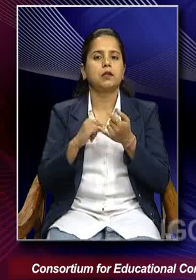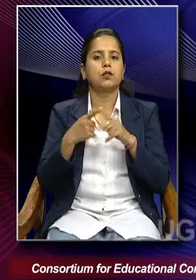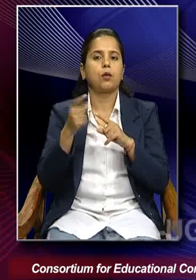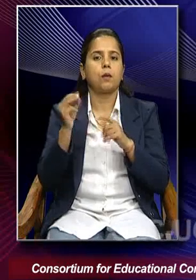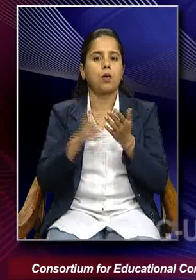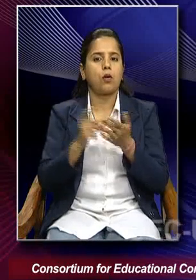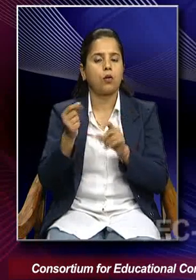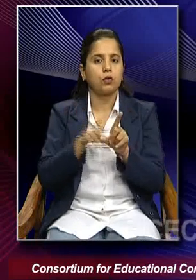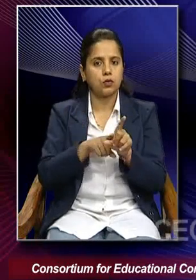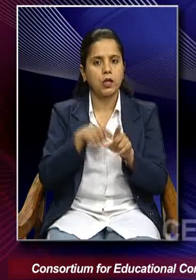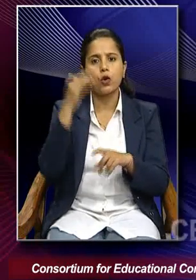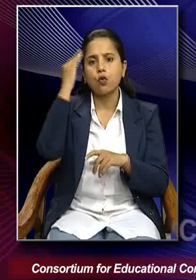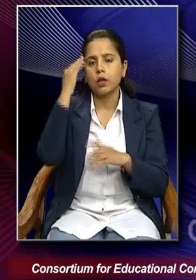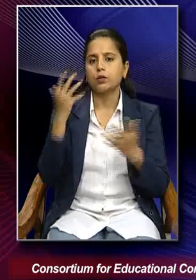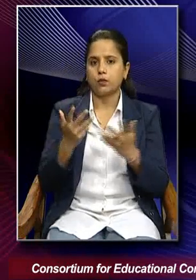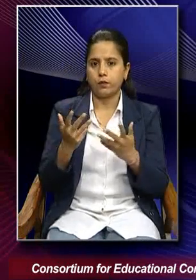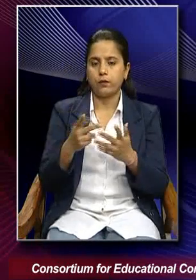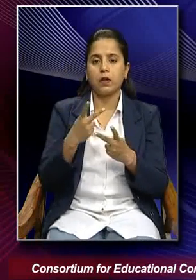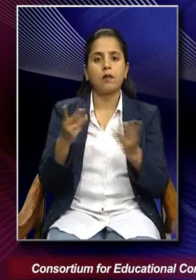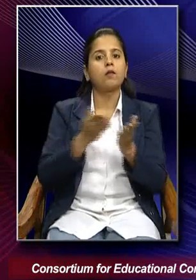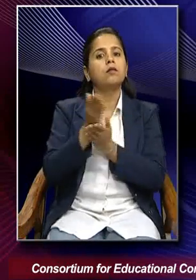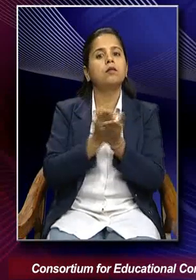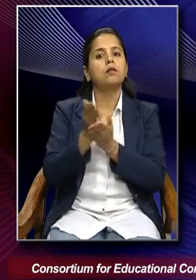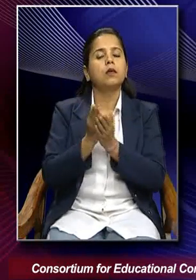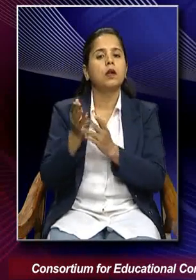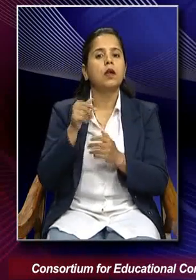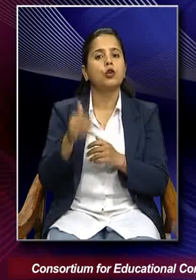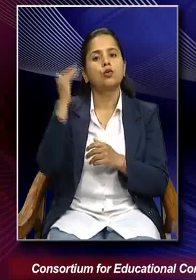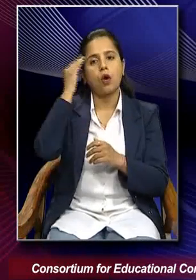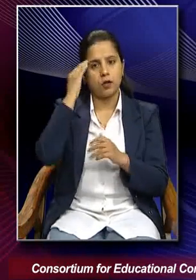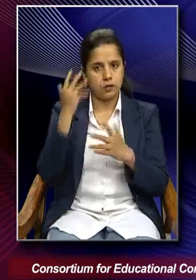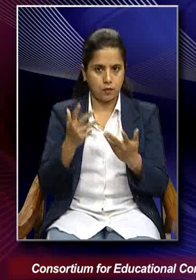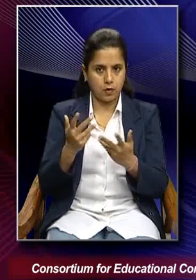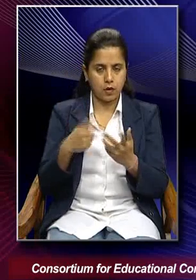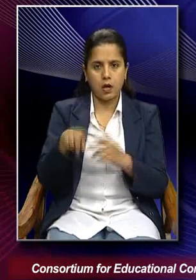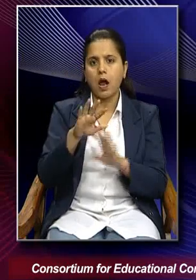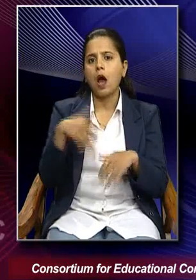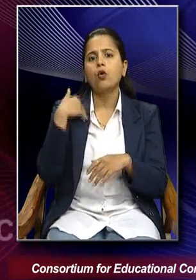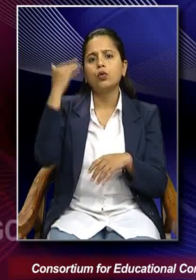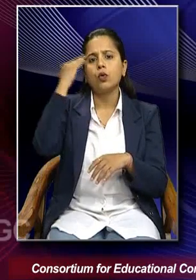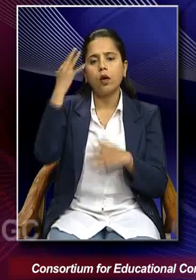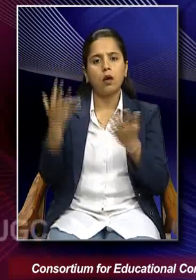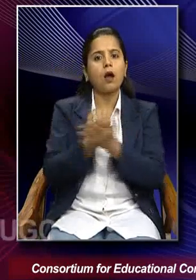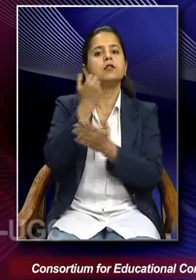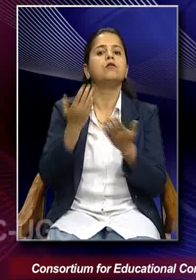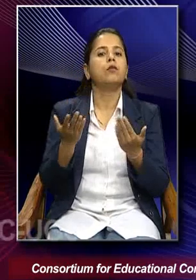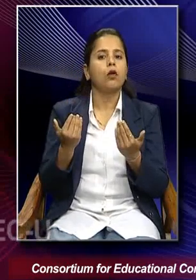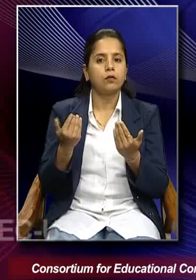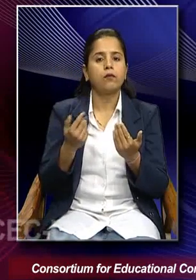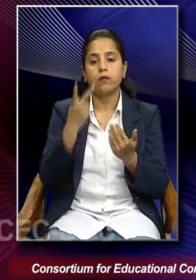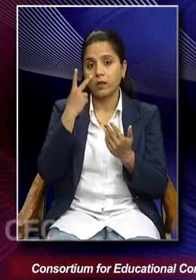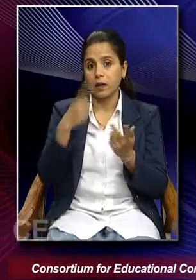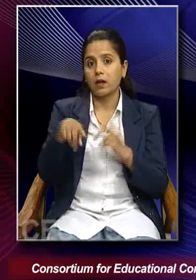on what is knowledge, what are the various types of knowledge, how could knowledge be attained with the help